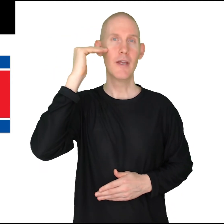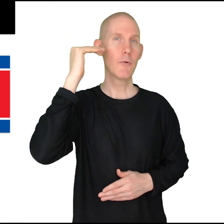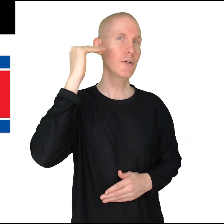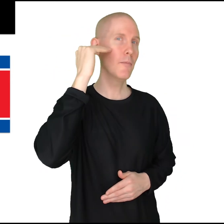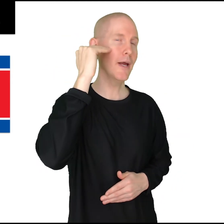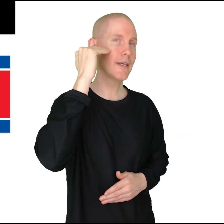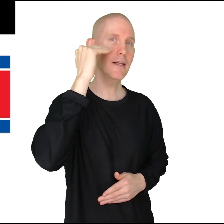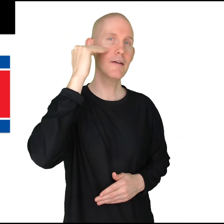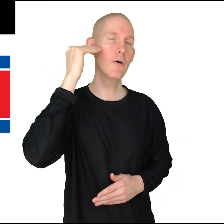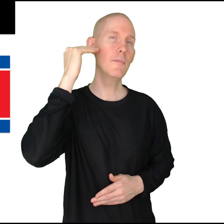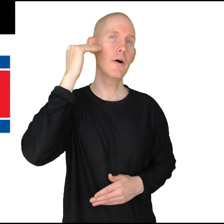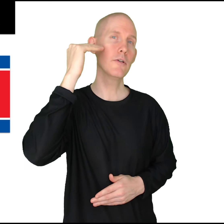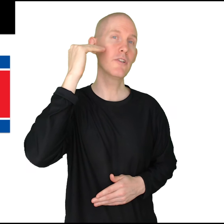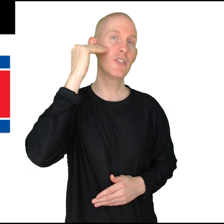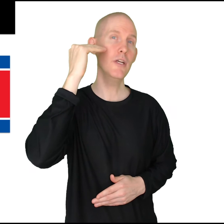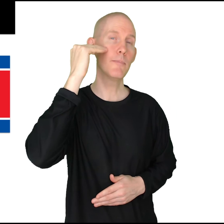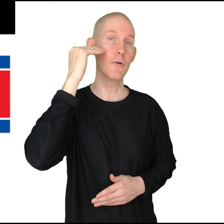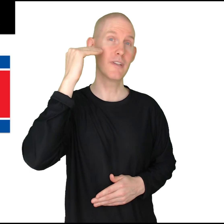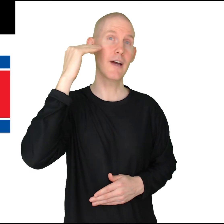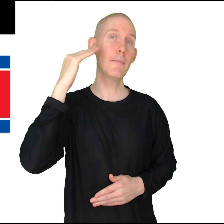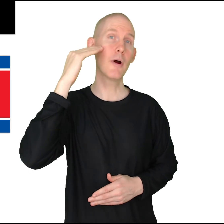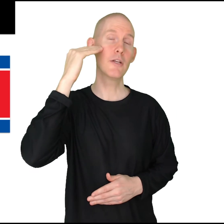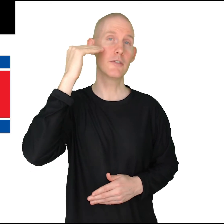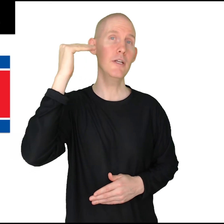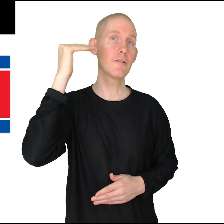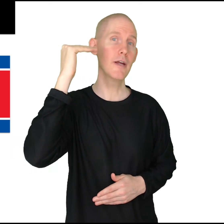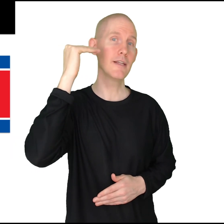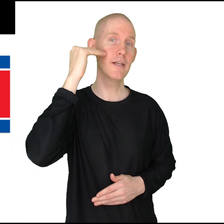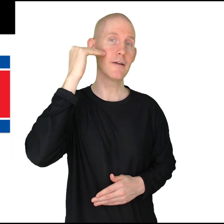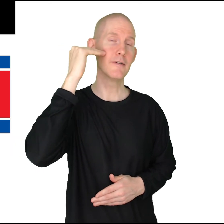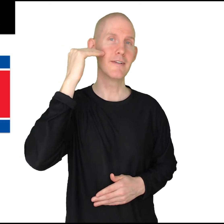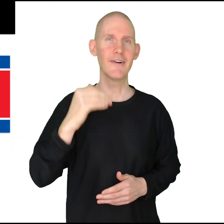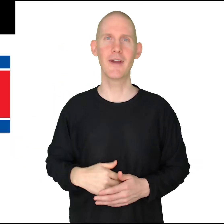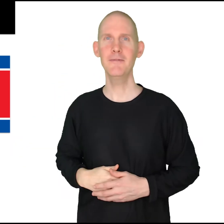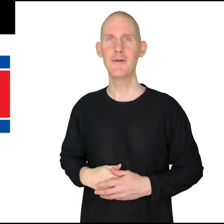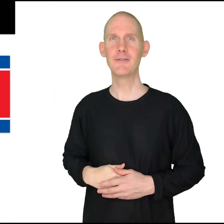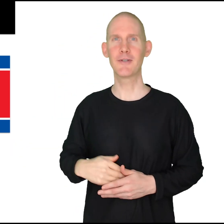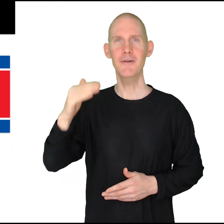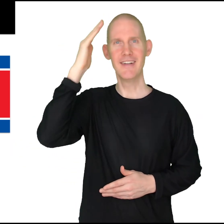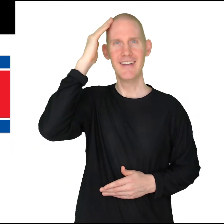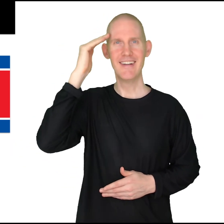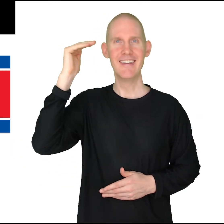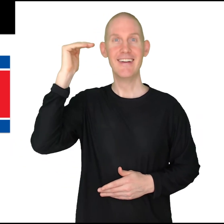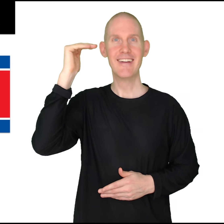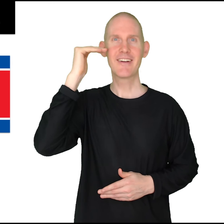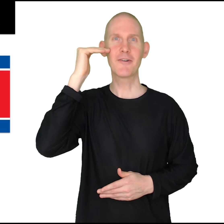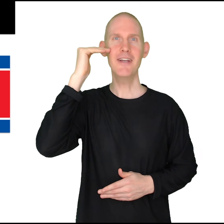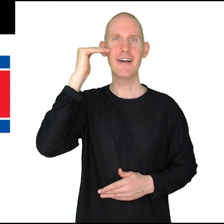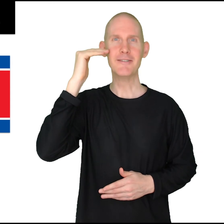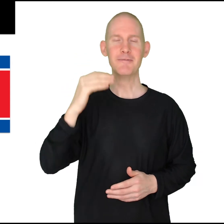you go back in, go about your cheekbone, the top part of your cheek right here. Okay, so Korea,